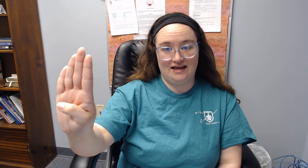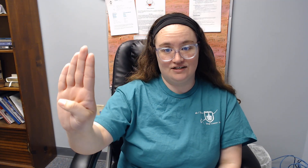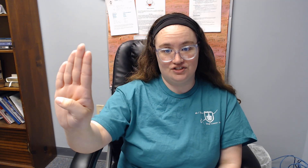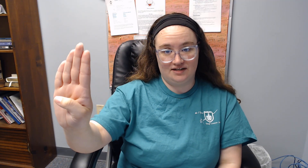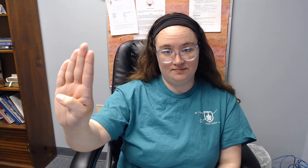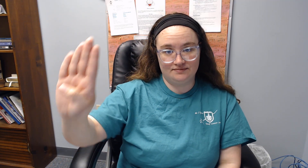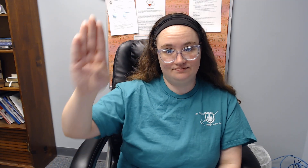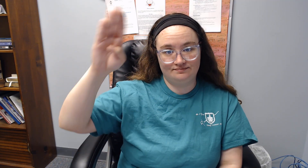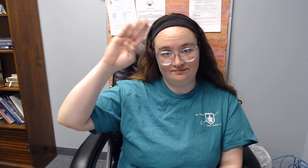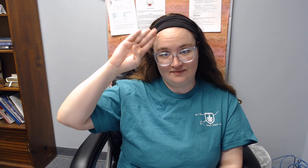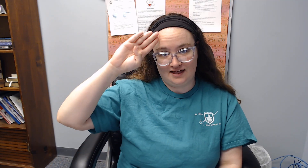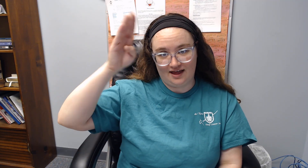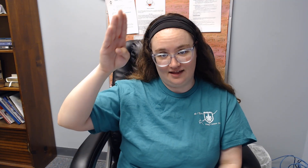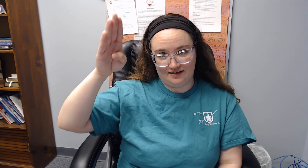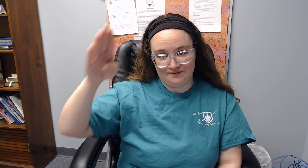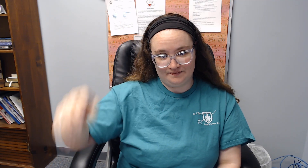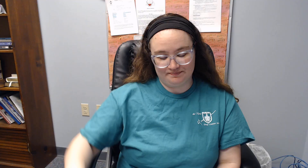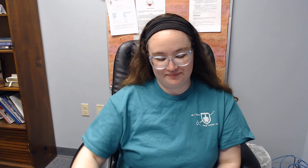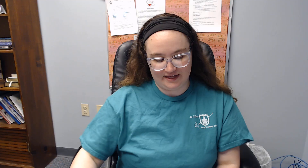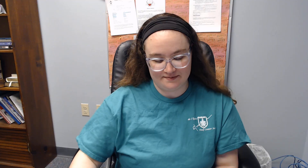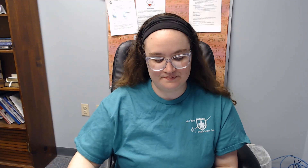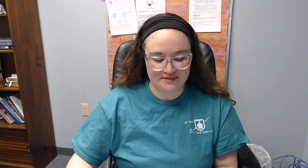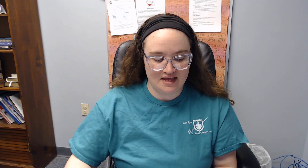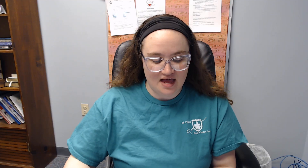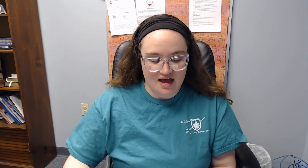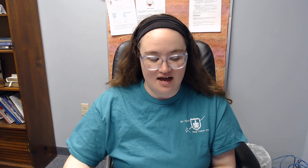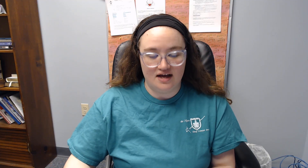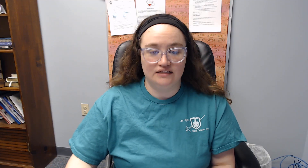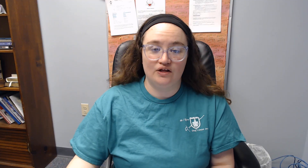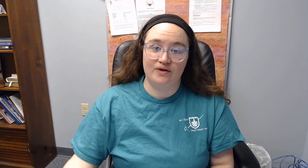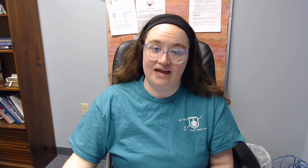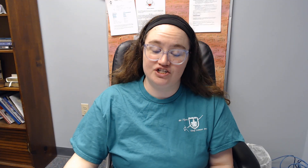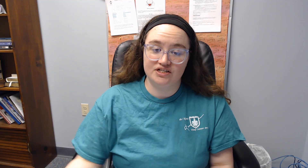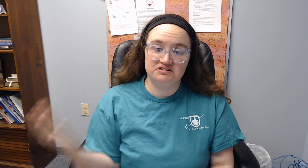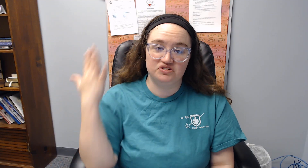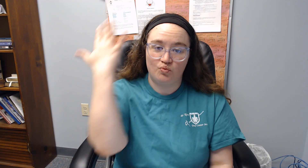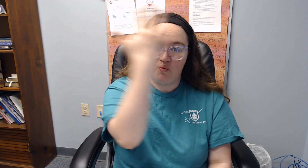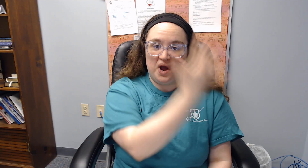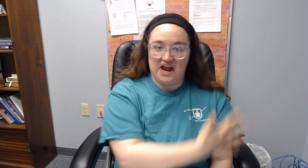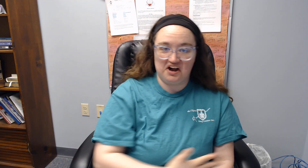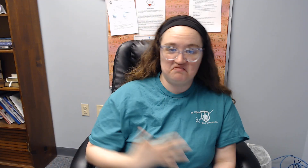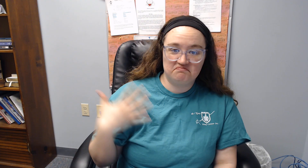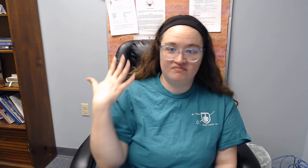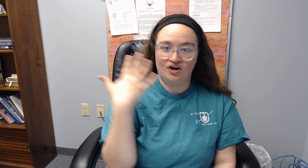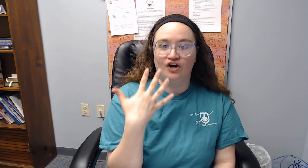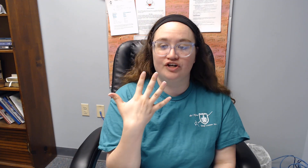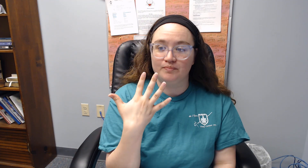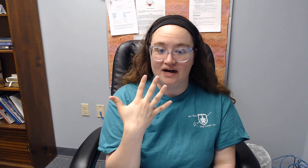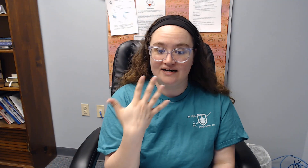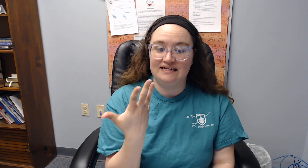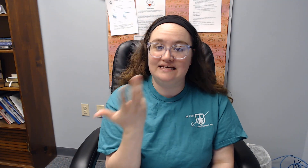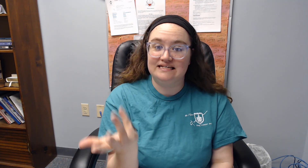shape. Hello, okay? Location is where on your body is